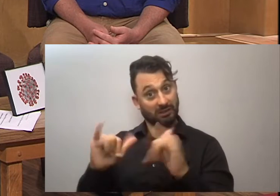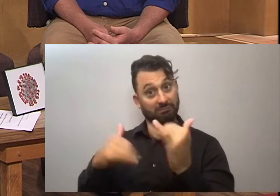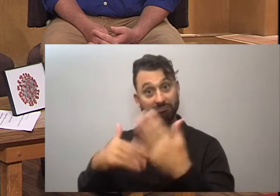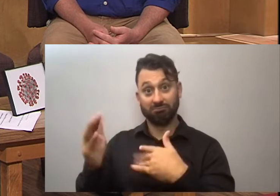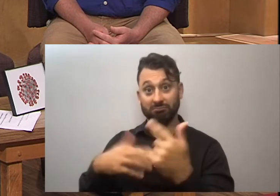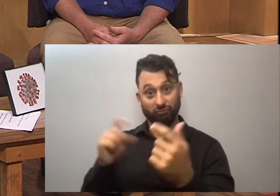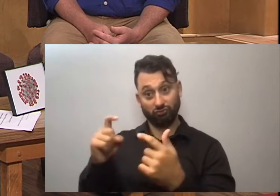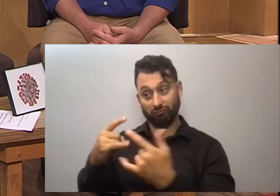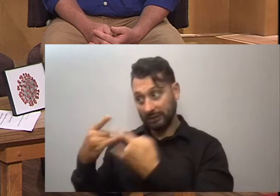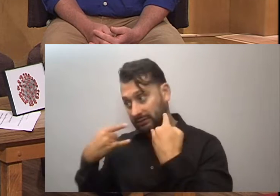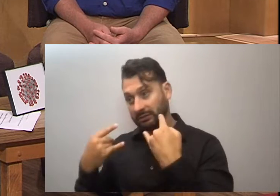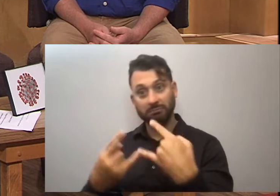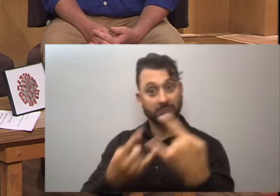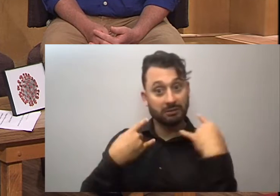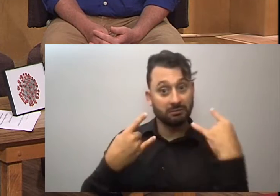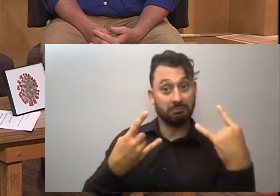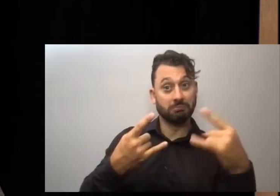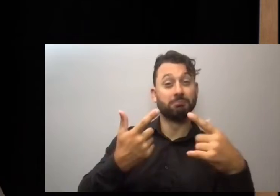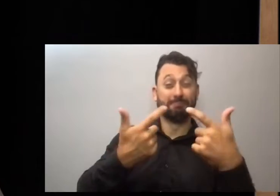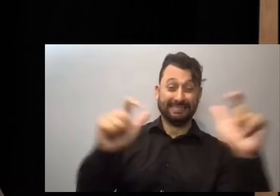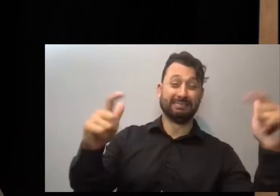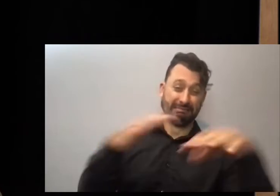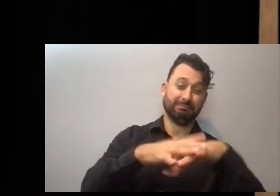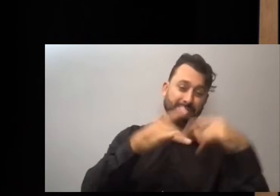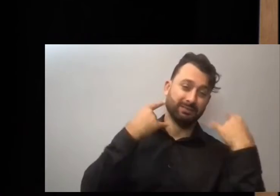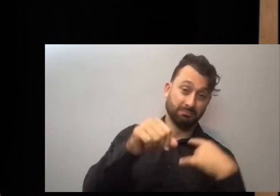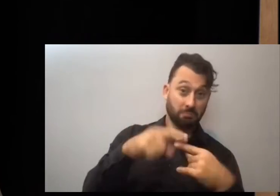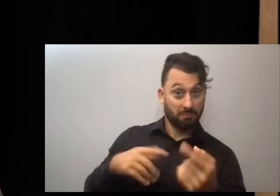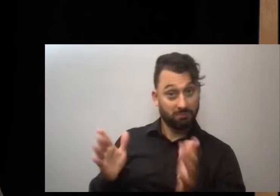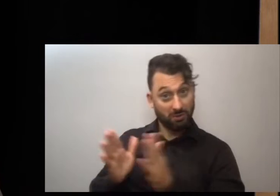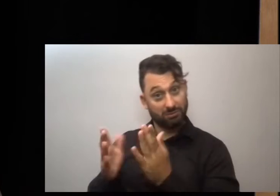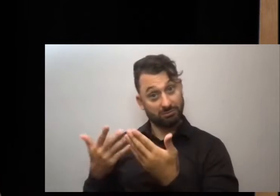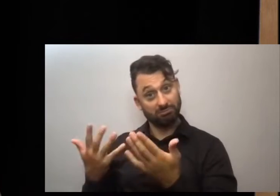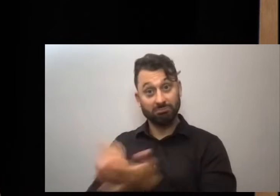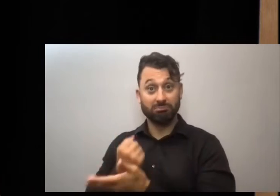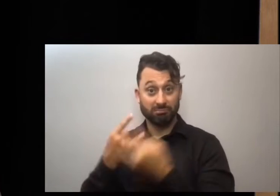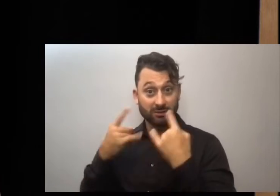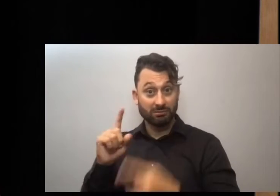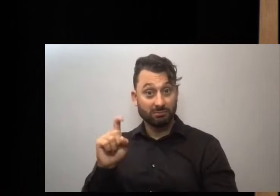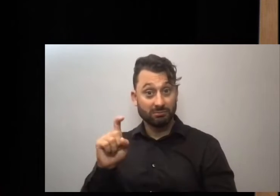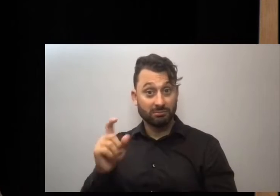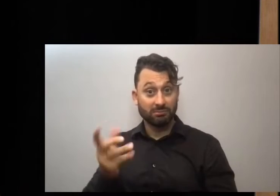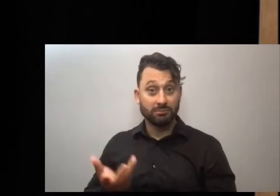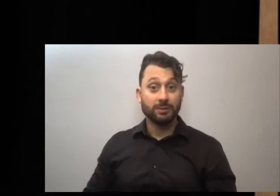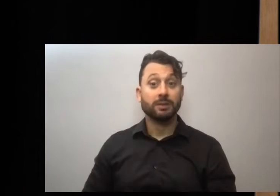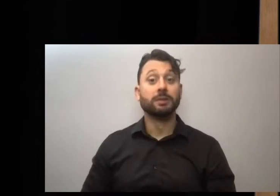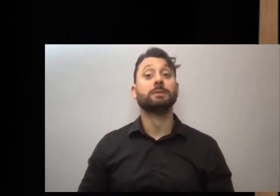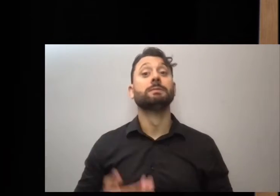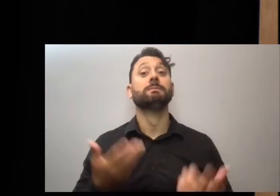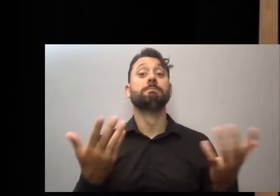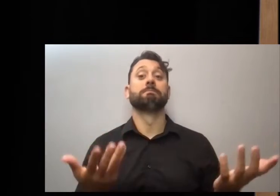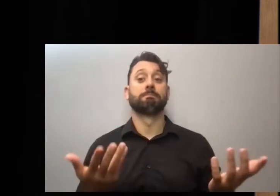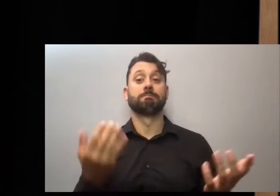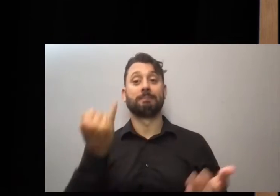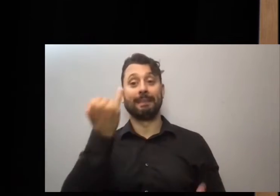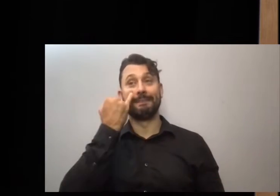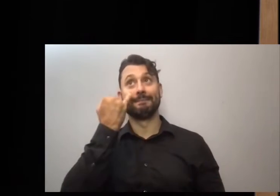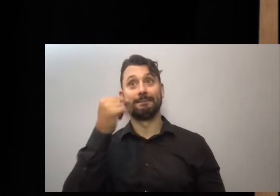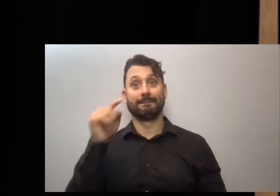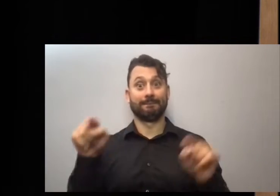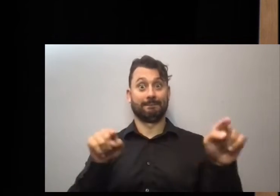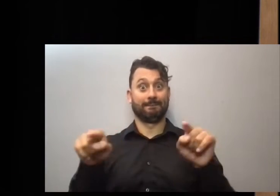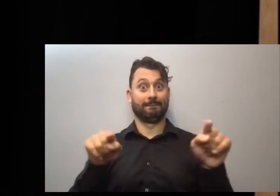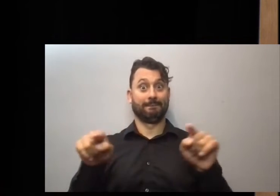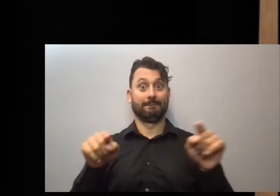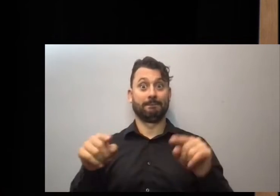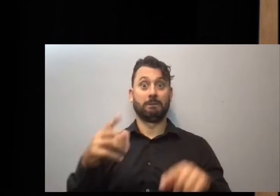wearing masks at both? If they're both outdoors, if you're able to keep a pretty good distance